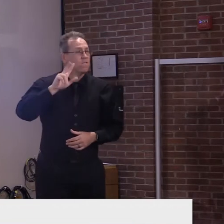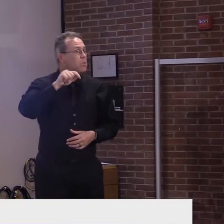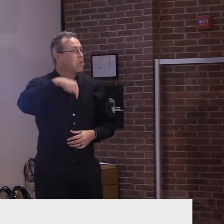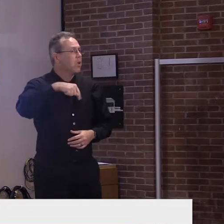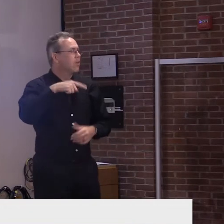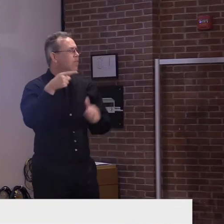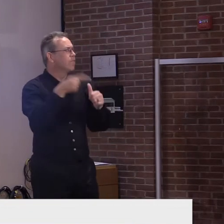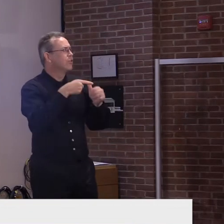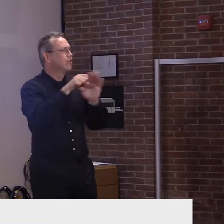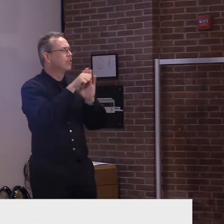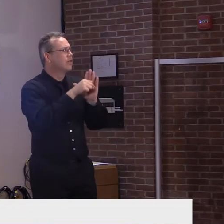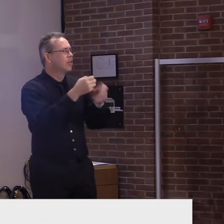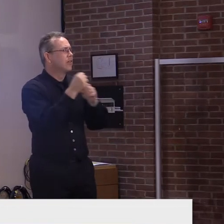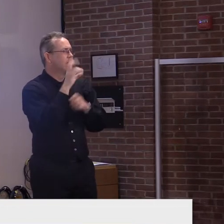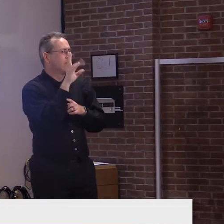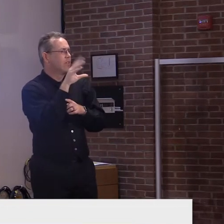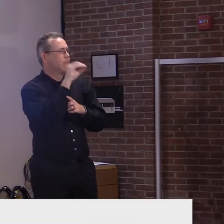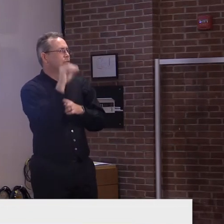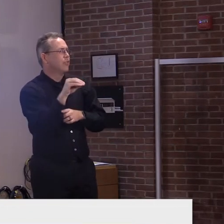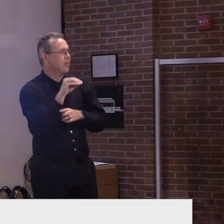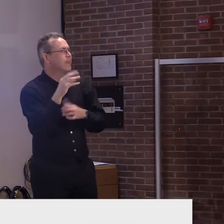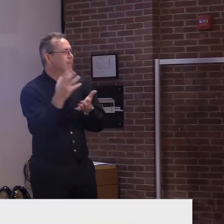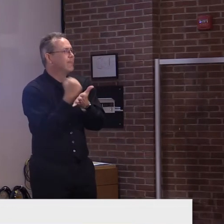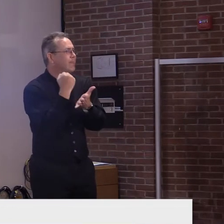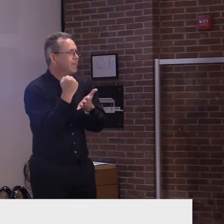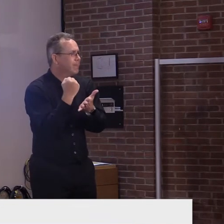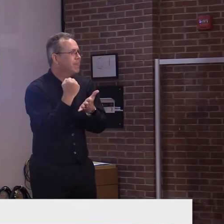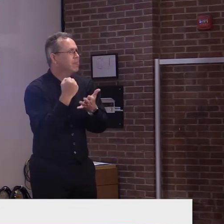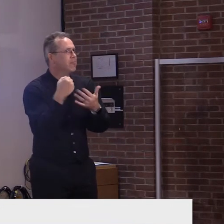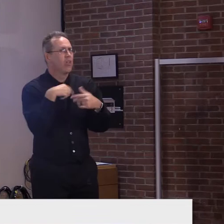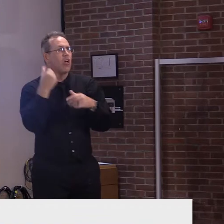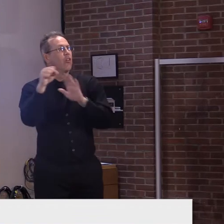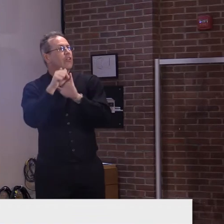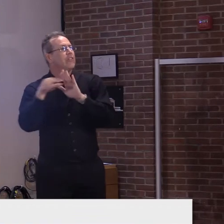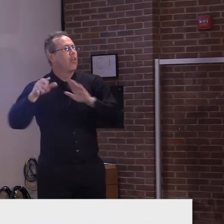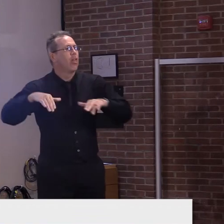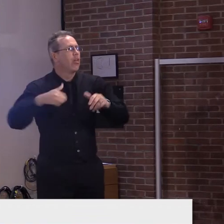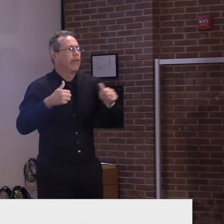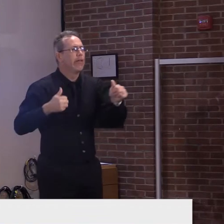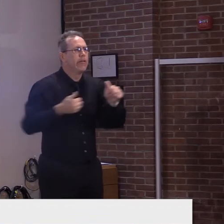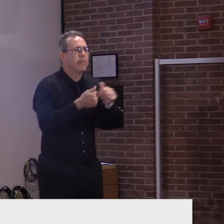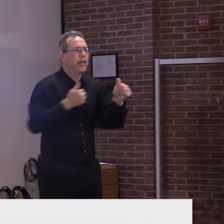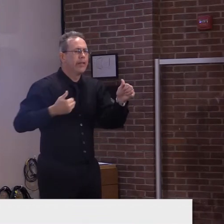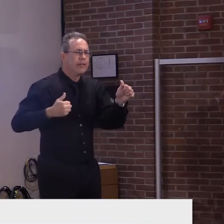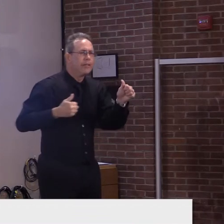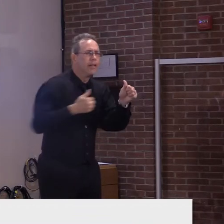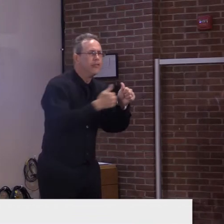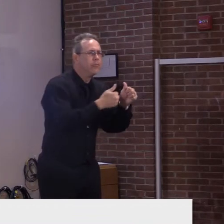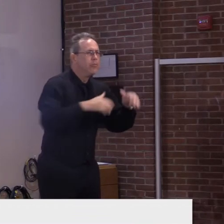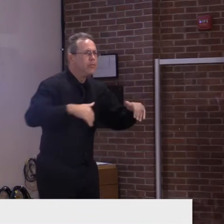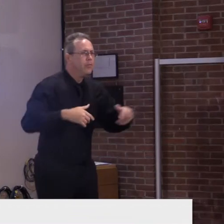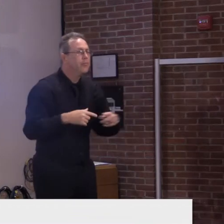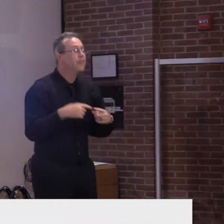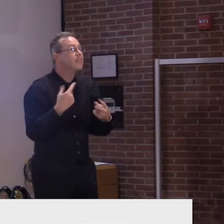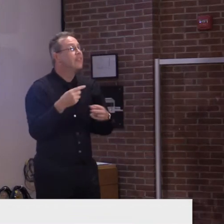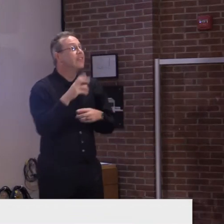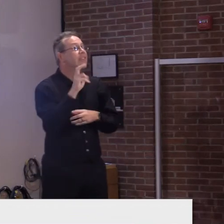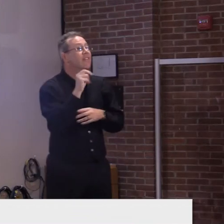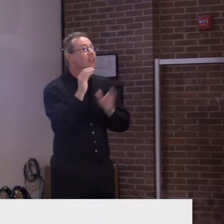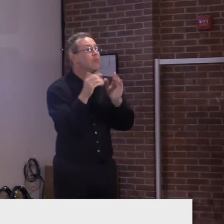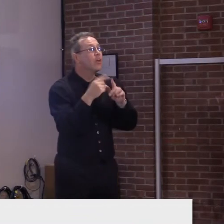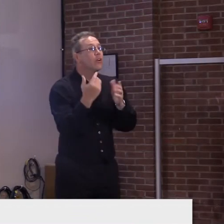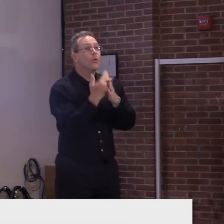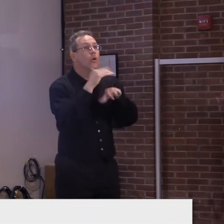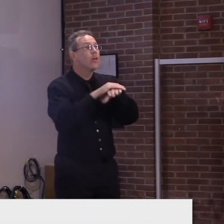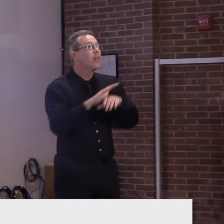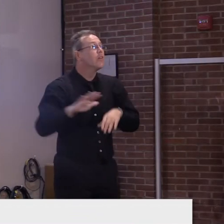certainly we're well ahead of many, many other states, even in New England, where there is a pretty high vaccination